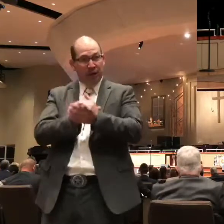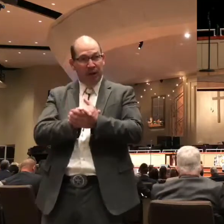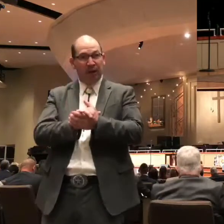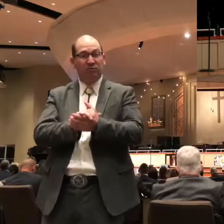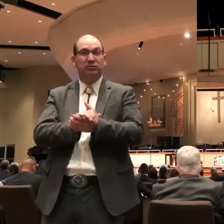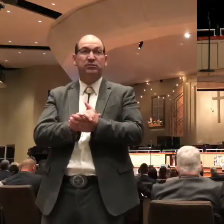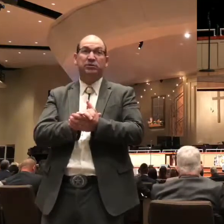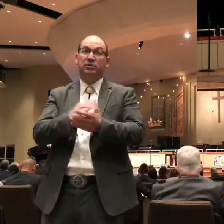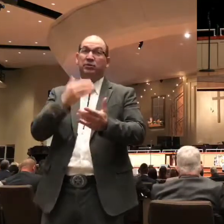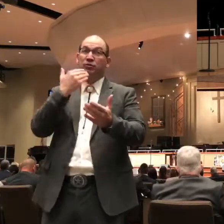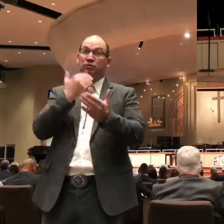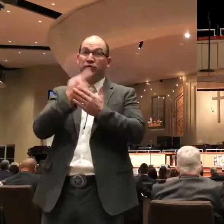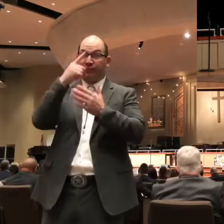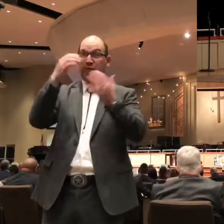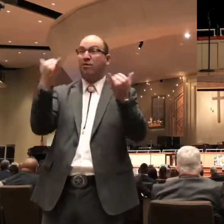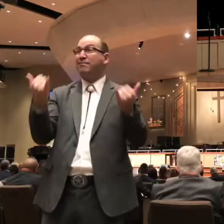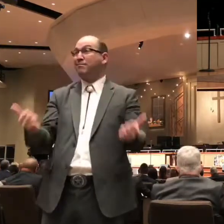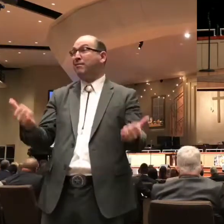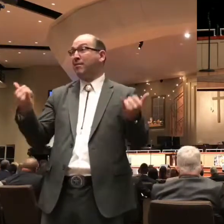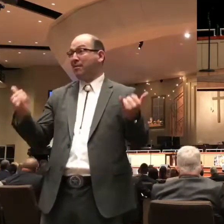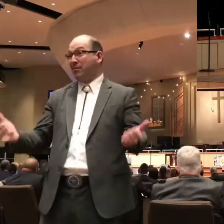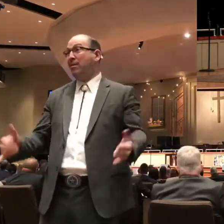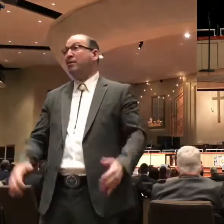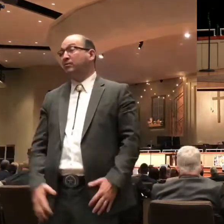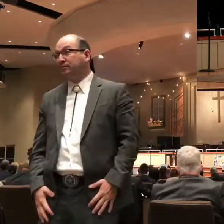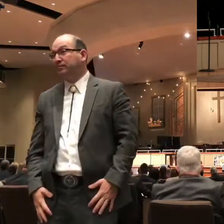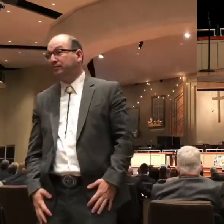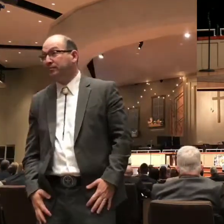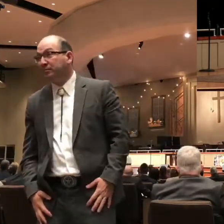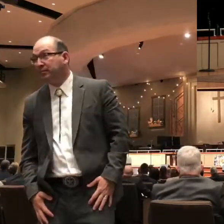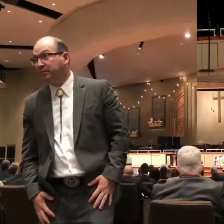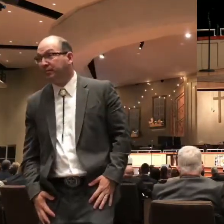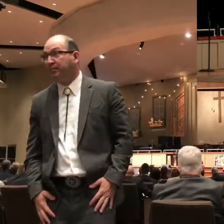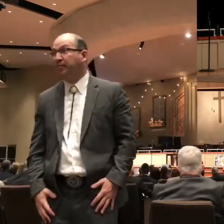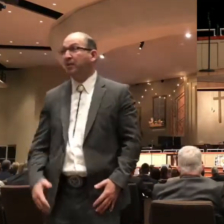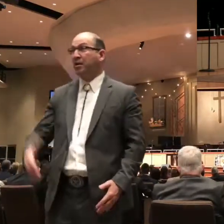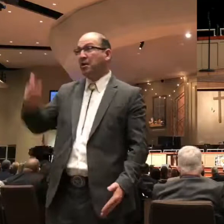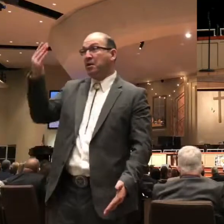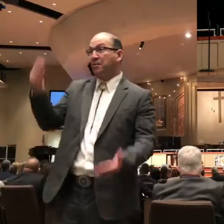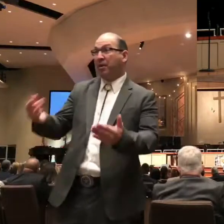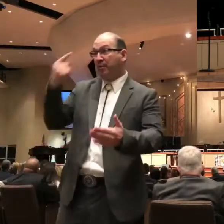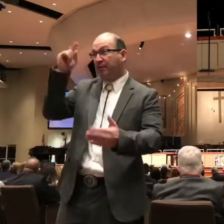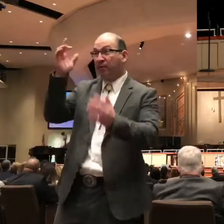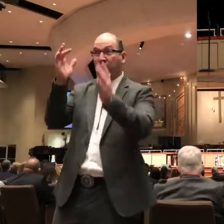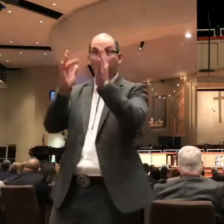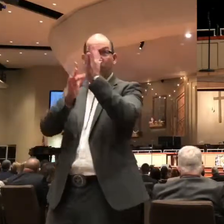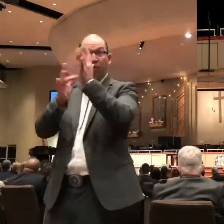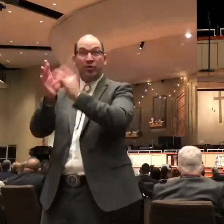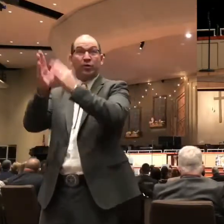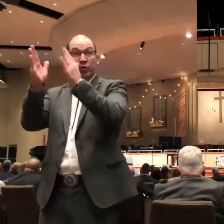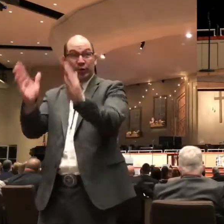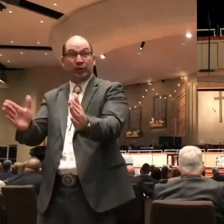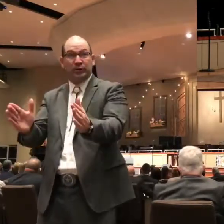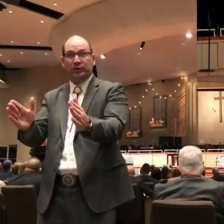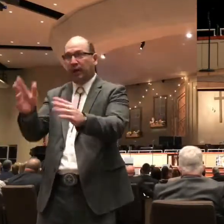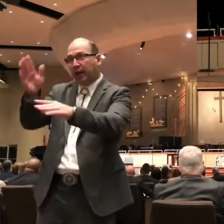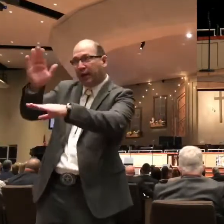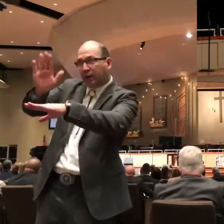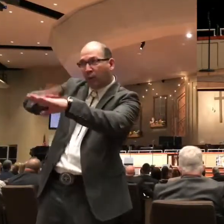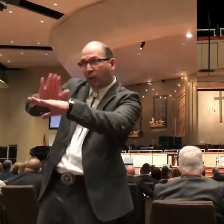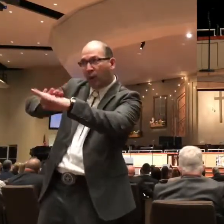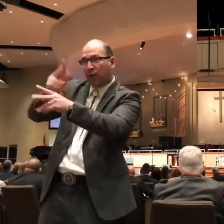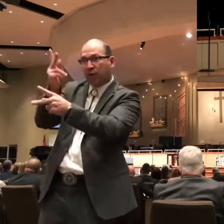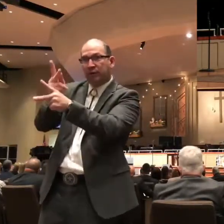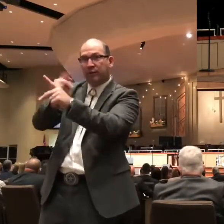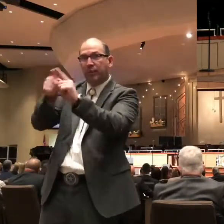say, is there an application maybe to a wayward Christian who's somewhat into some false teachings? That could be a sub-context,